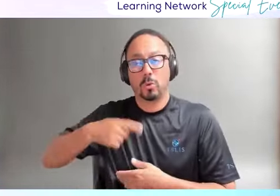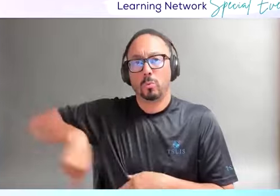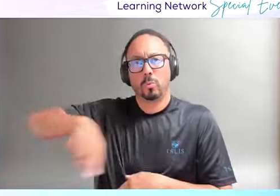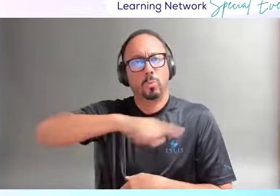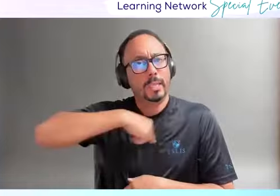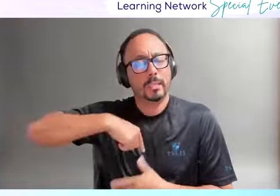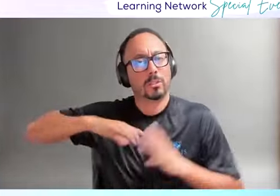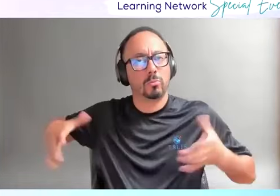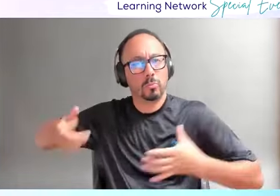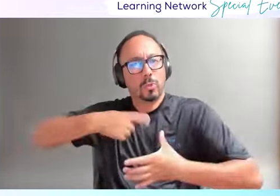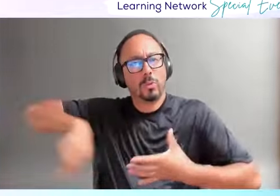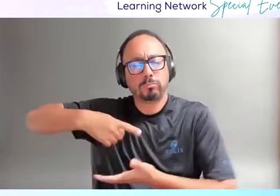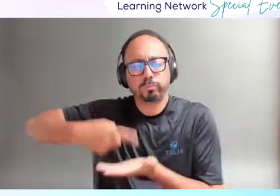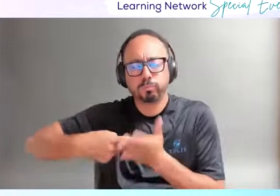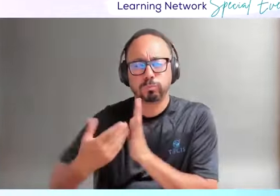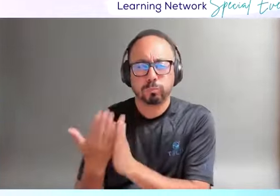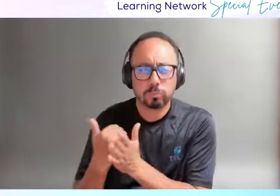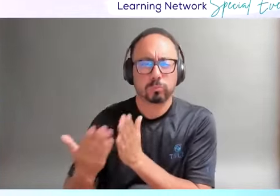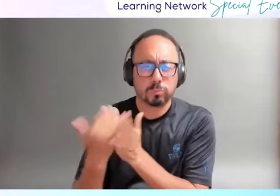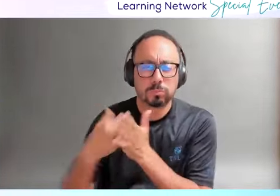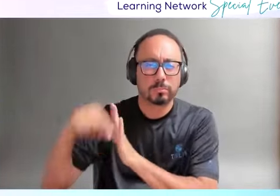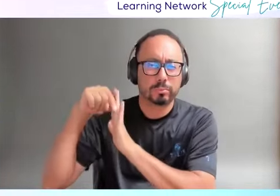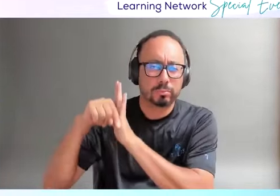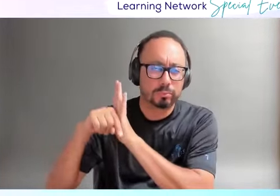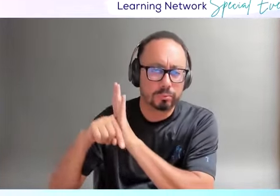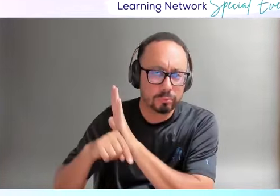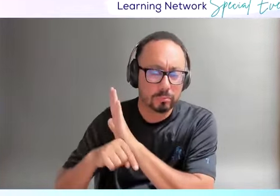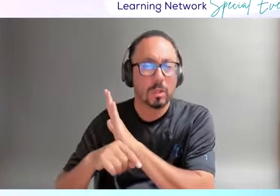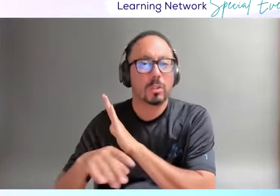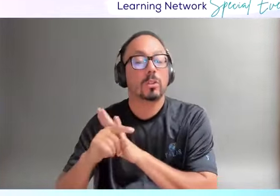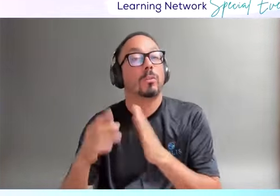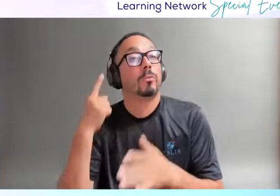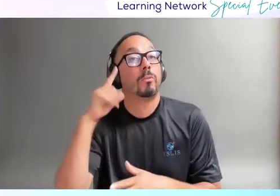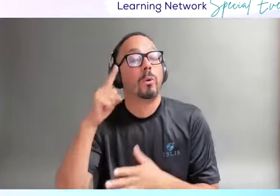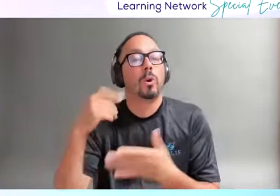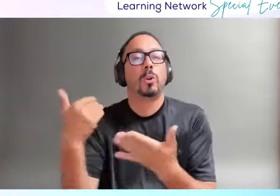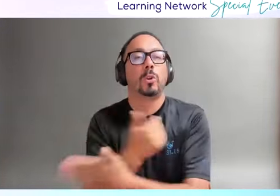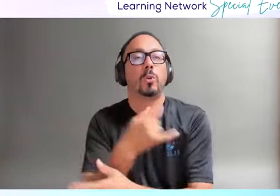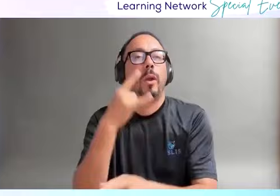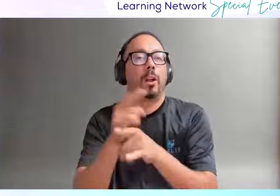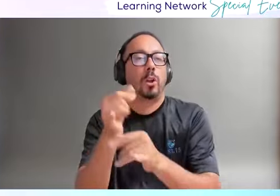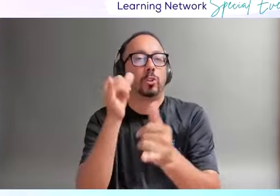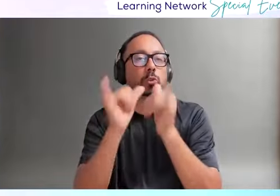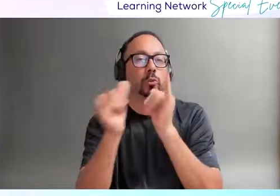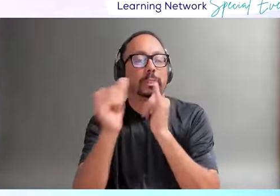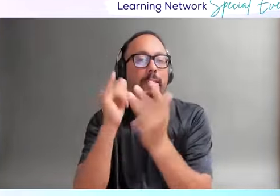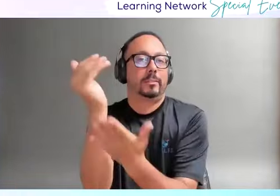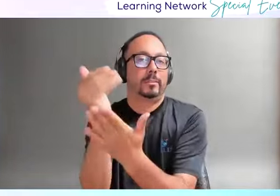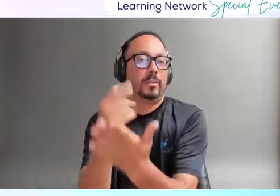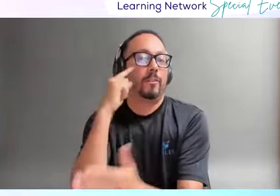recently to support the new alcohol drinking guidelines for Canada. And in both cases, we looked at the